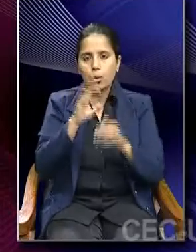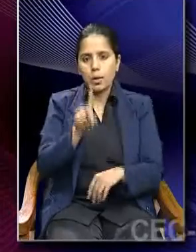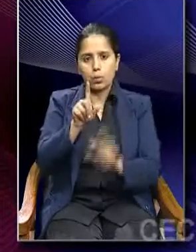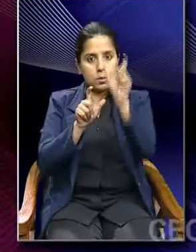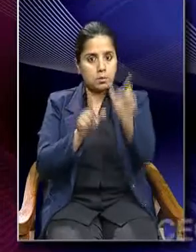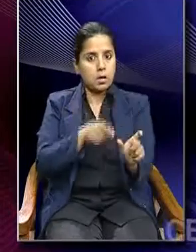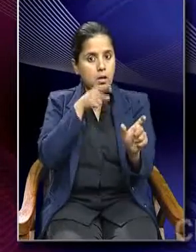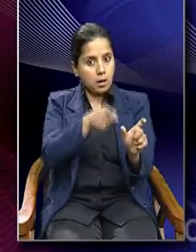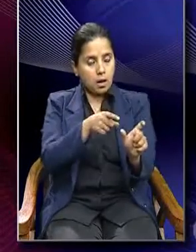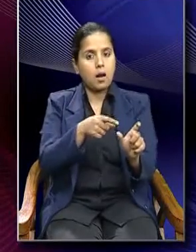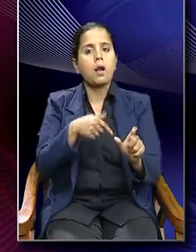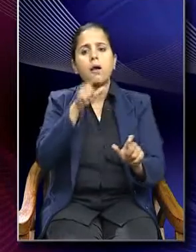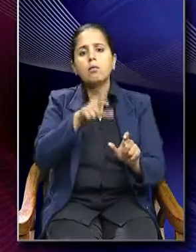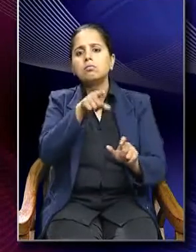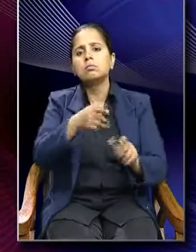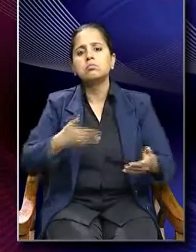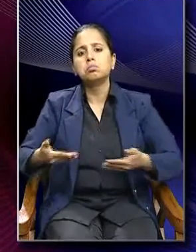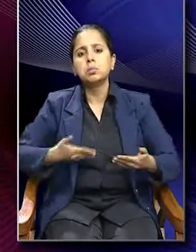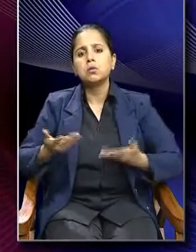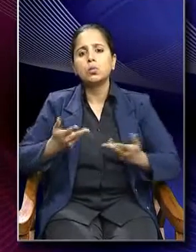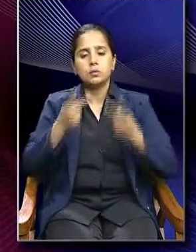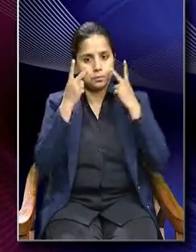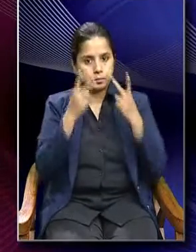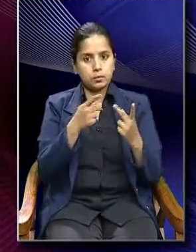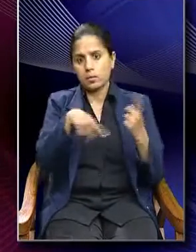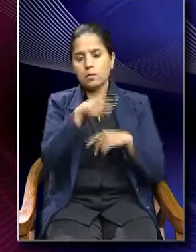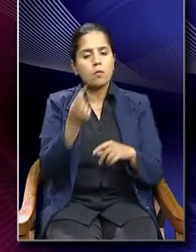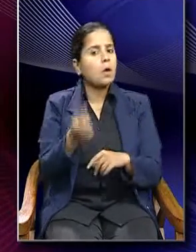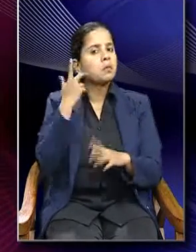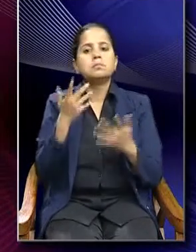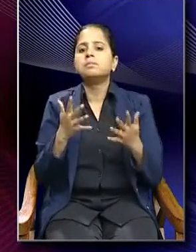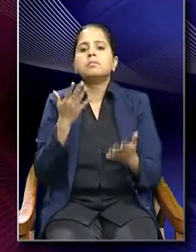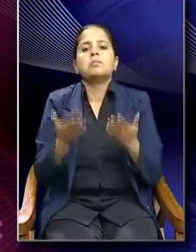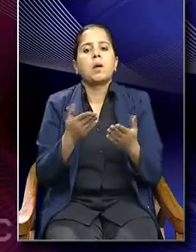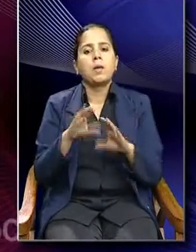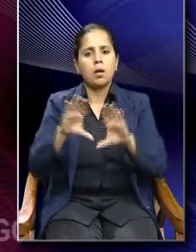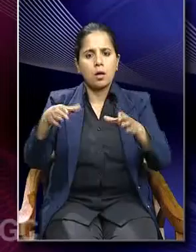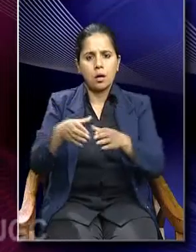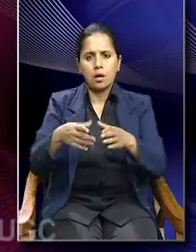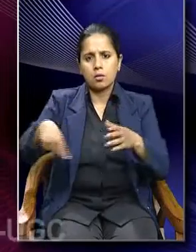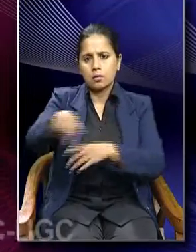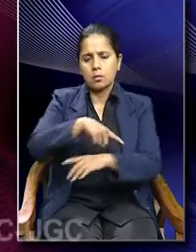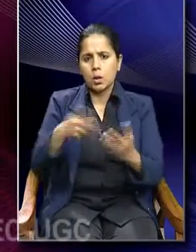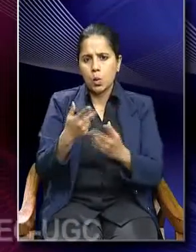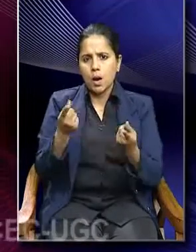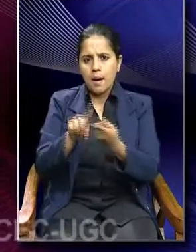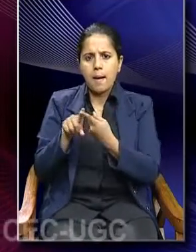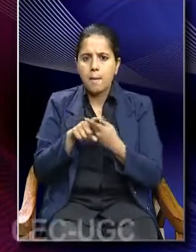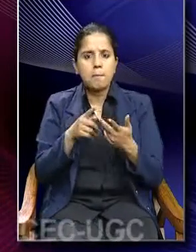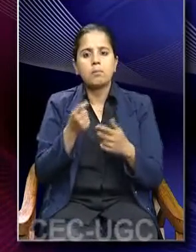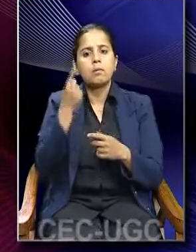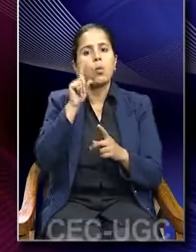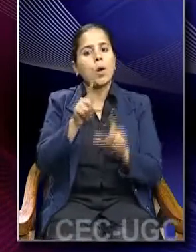individual human behavior. They will not be able to understand the collective cohesion. They will not be able to